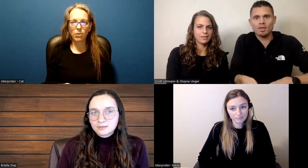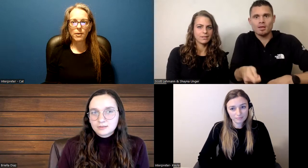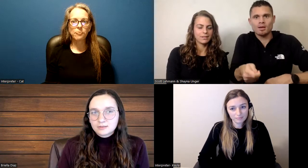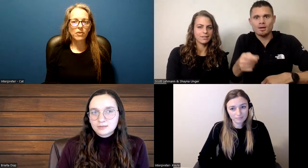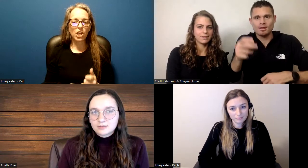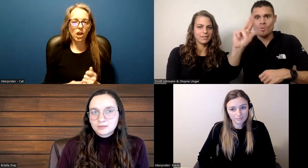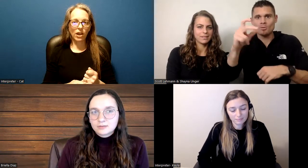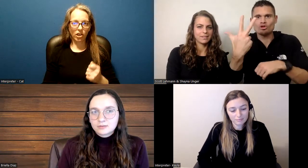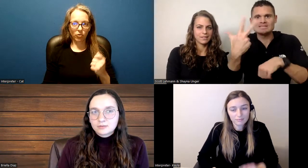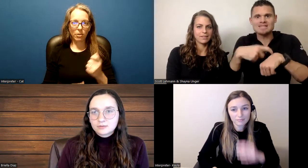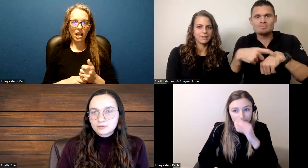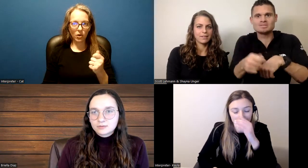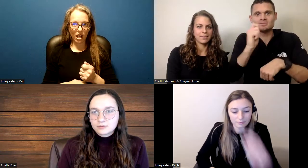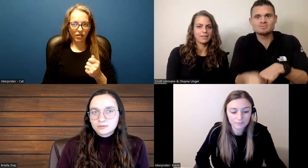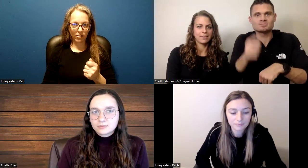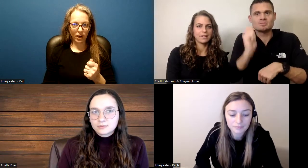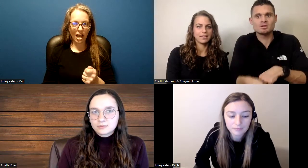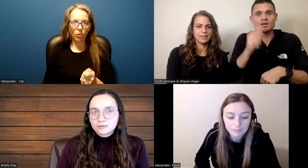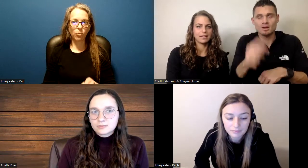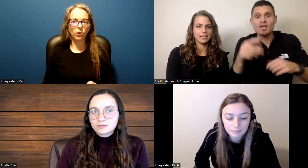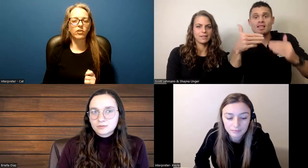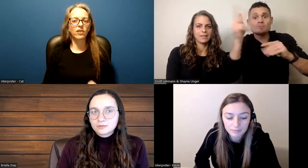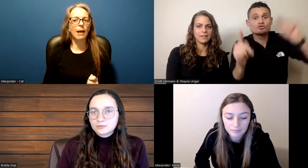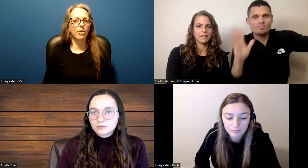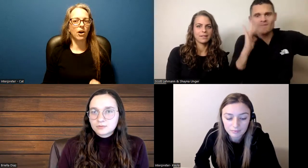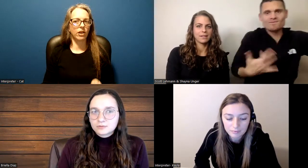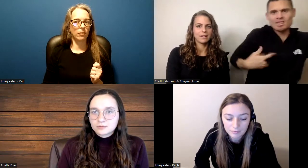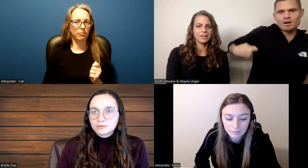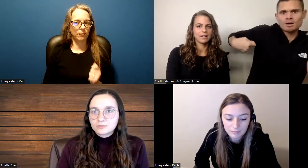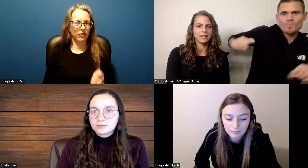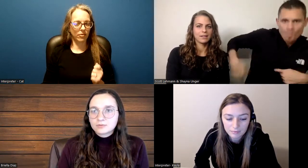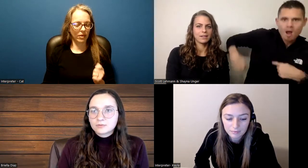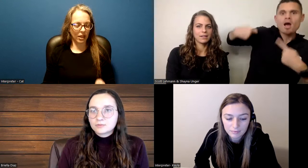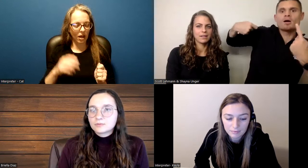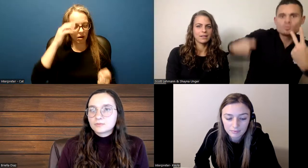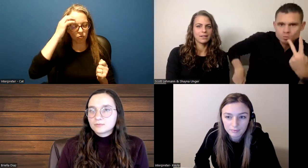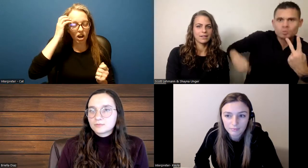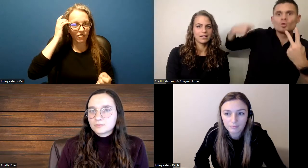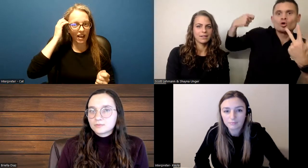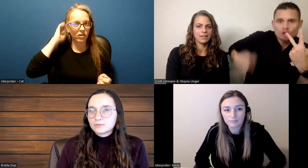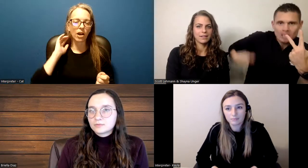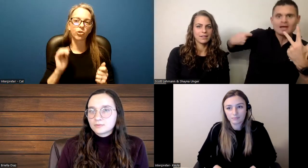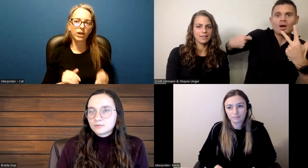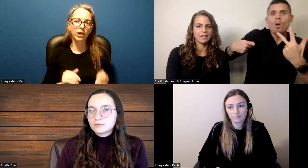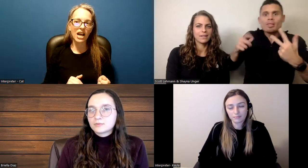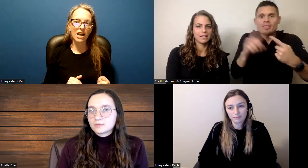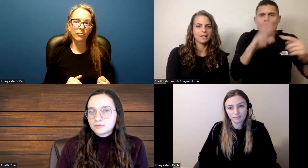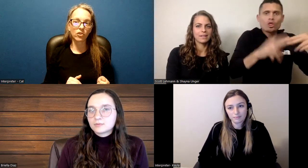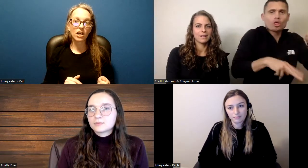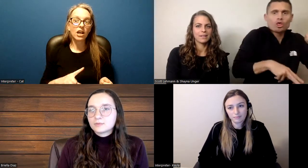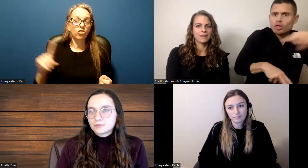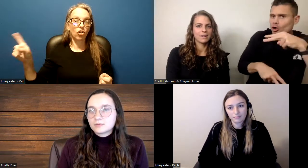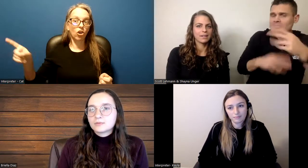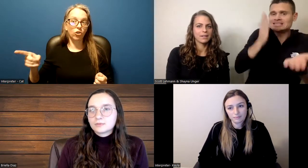rope, you know, that you're rappelling with to help, we'll tap on the rock face about